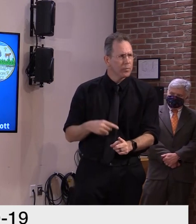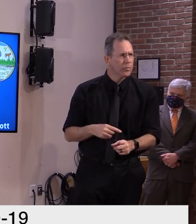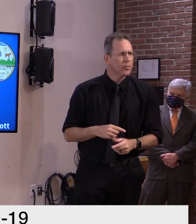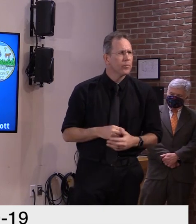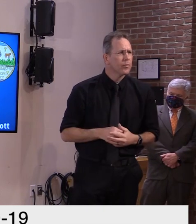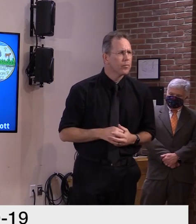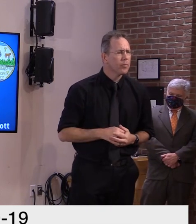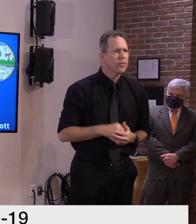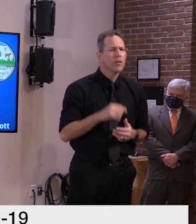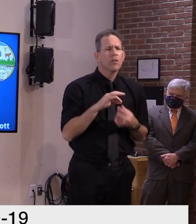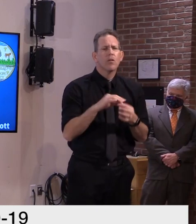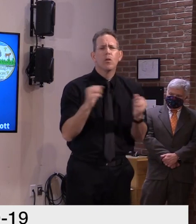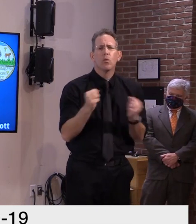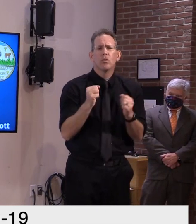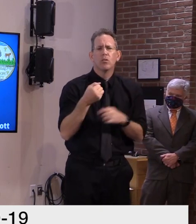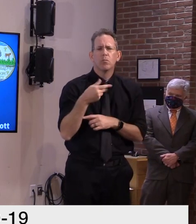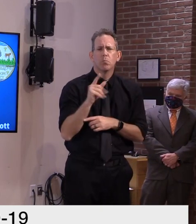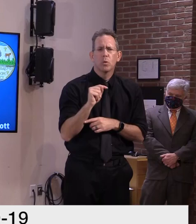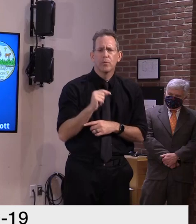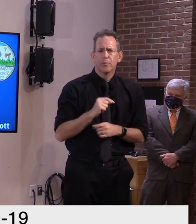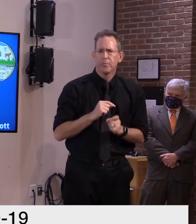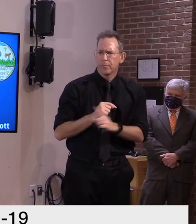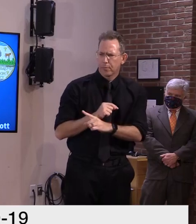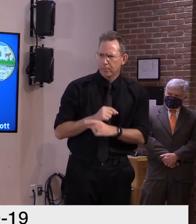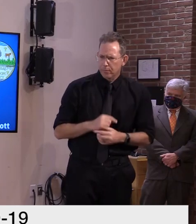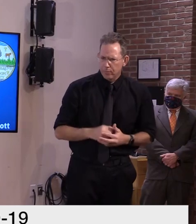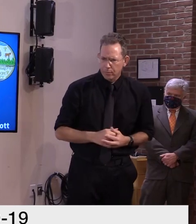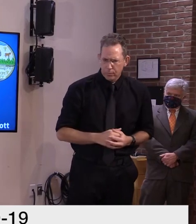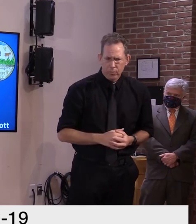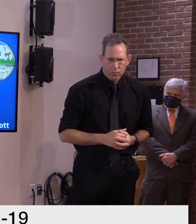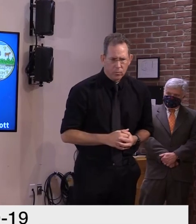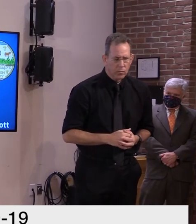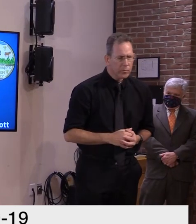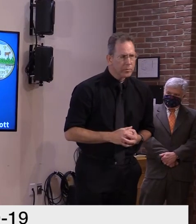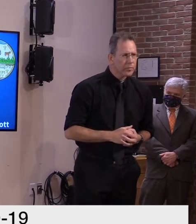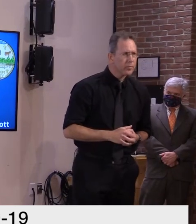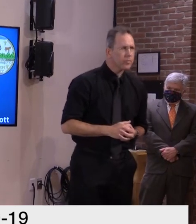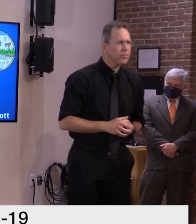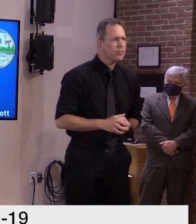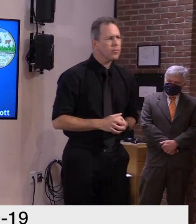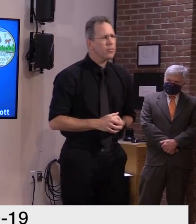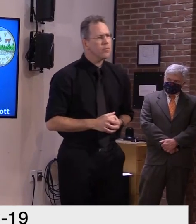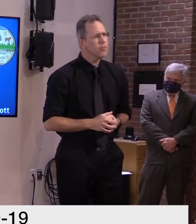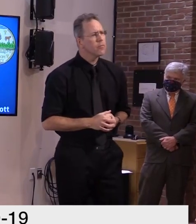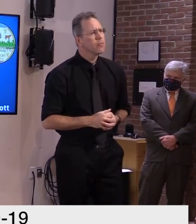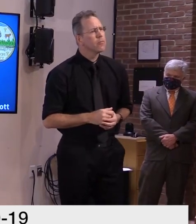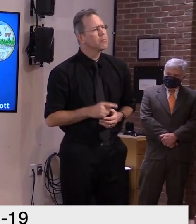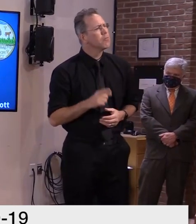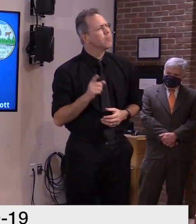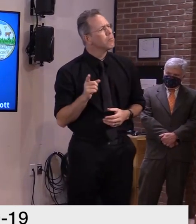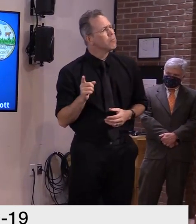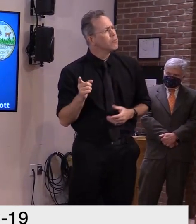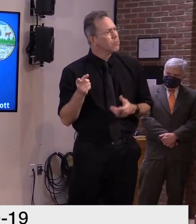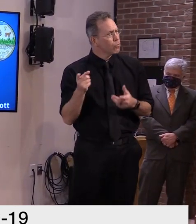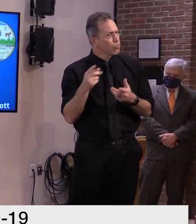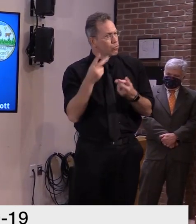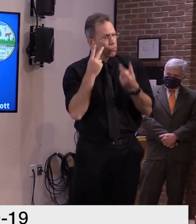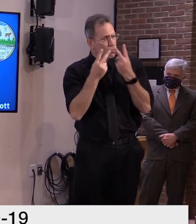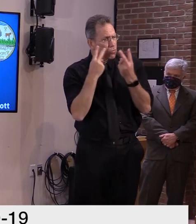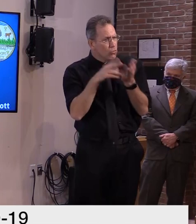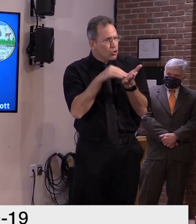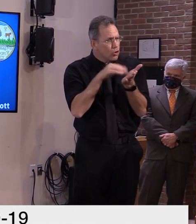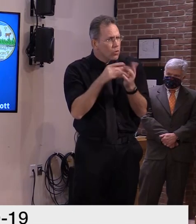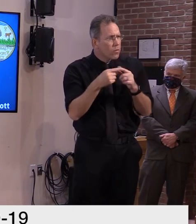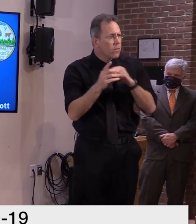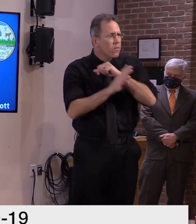from fall sports influenced any of the decisions for the winter sports guidance. Like, did things go according to that